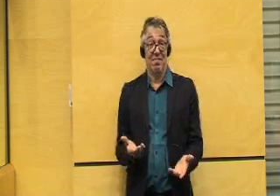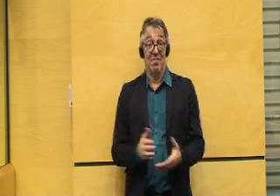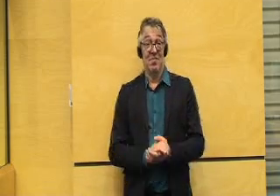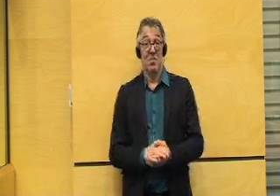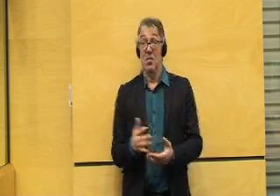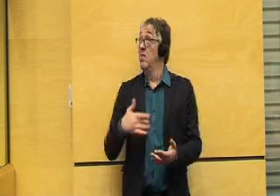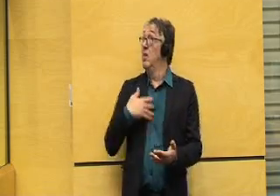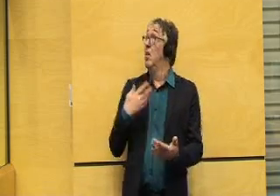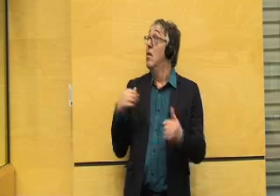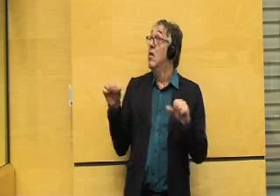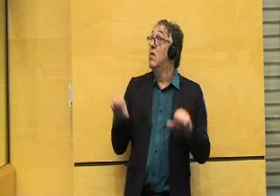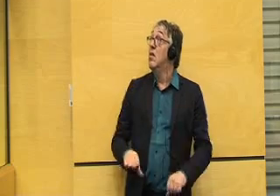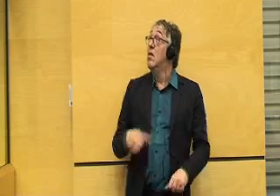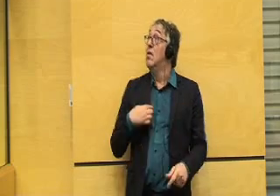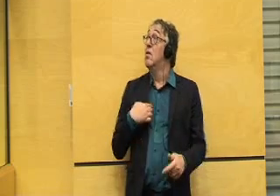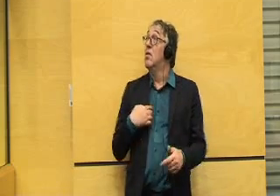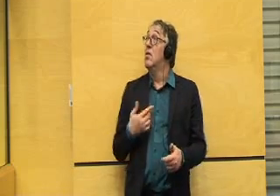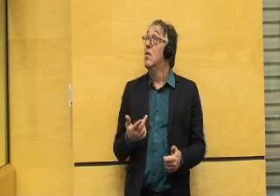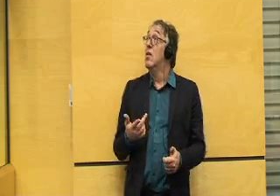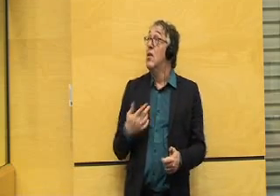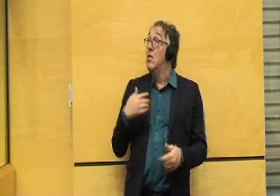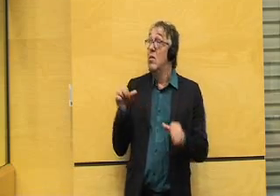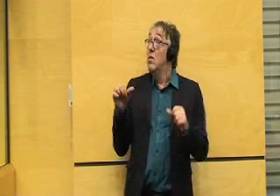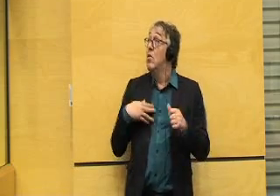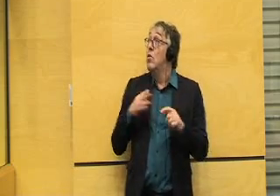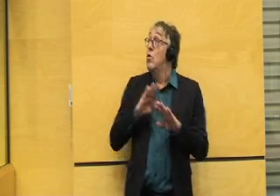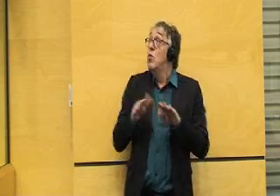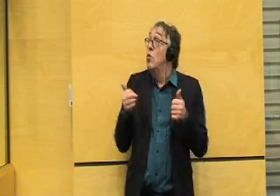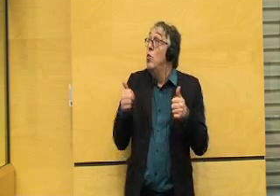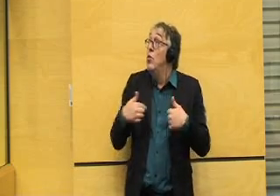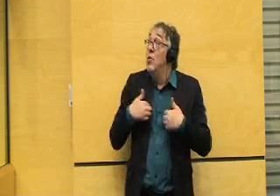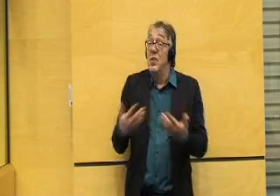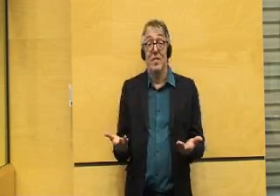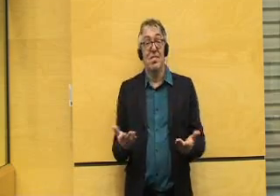something is not right in that particular thing.